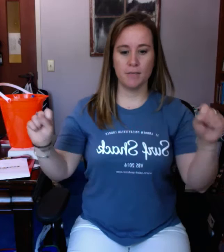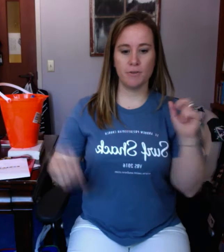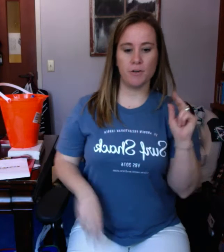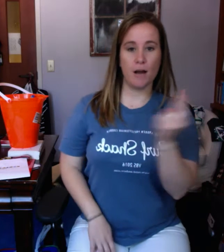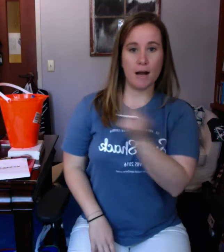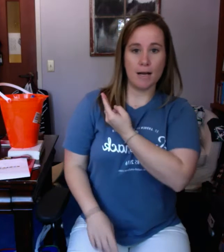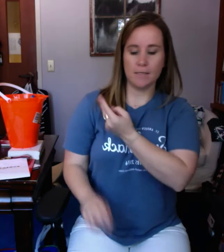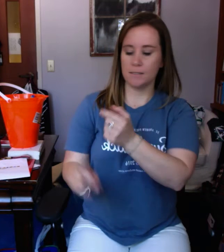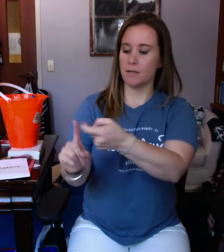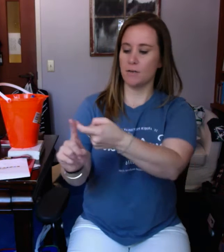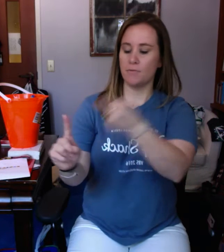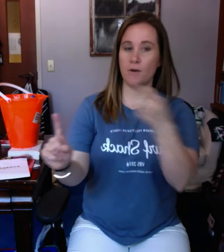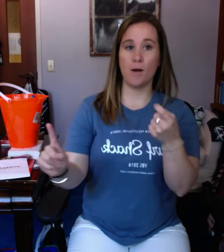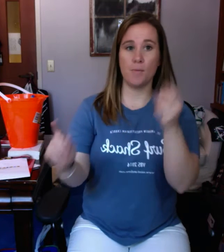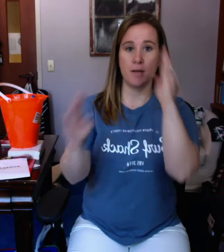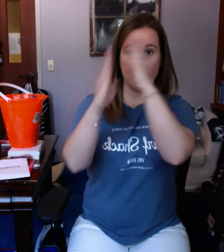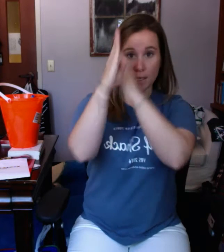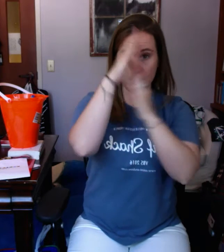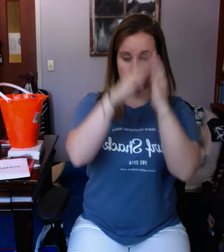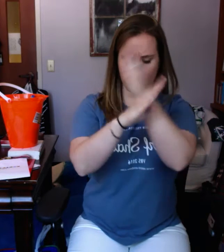deliver us from evil.